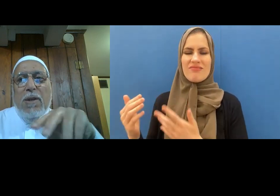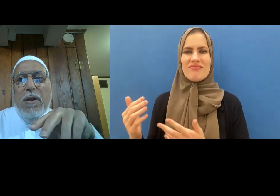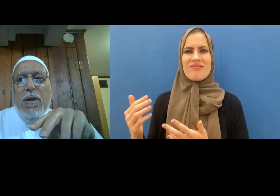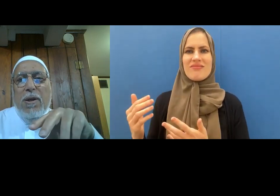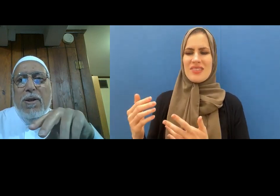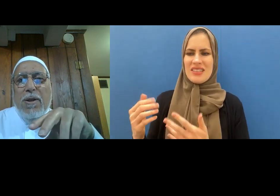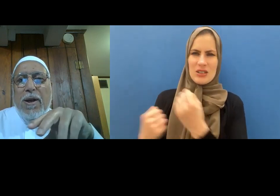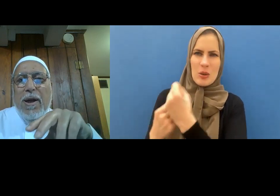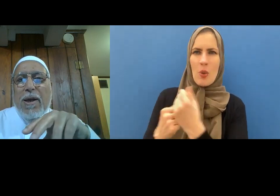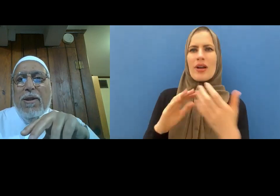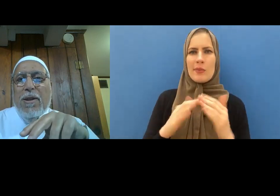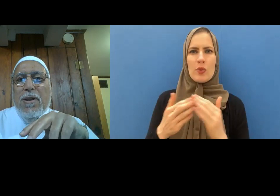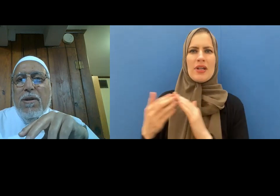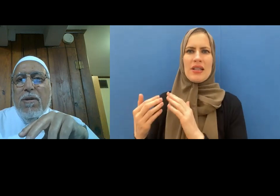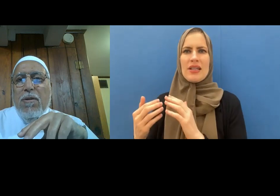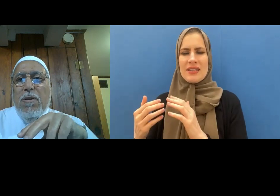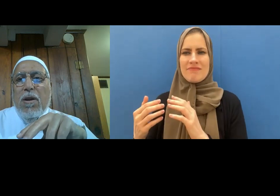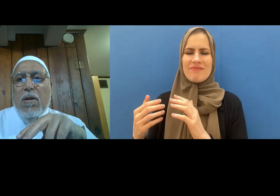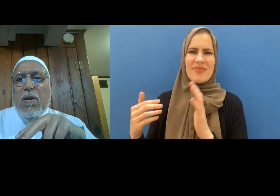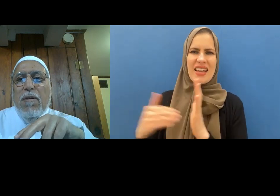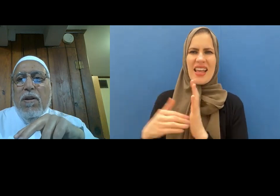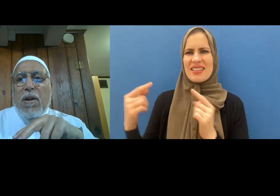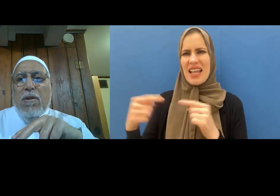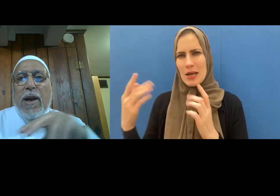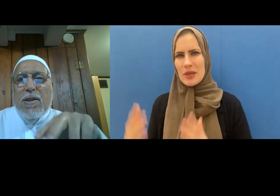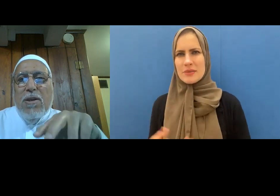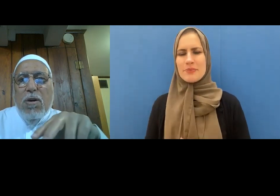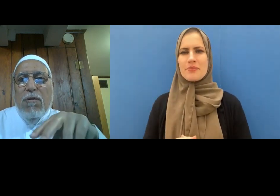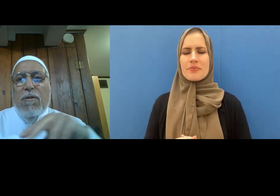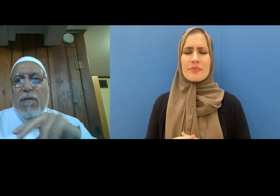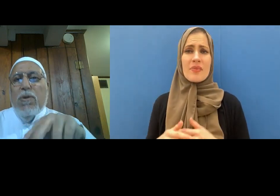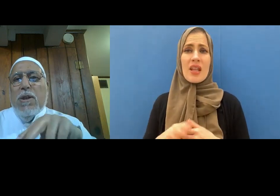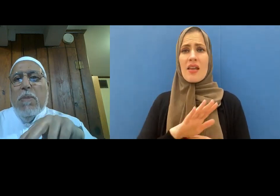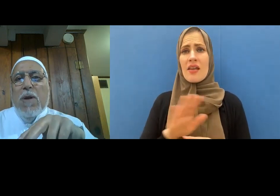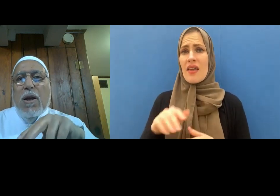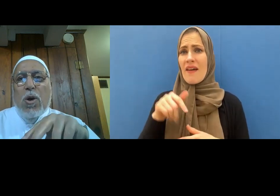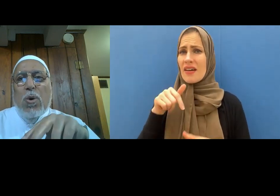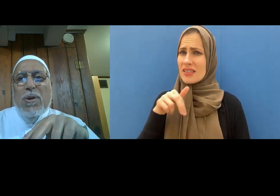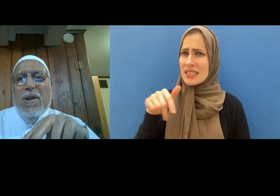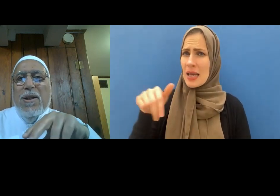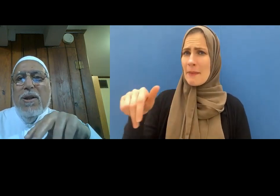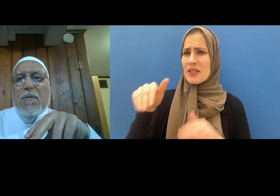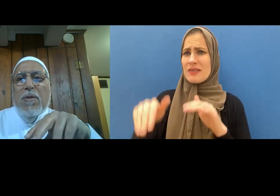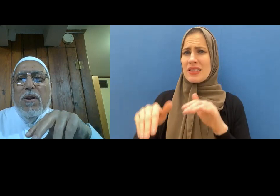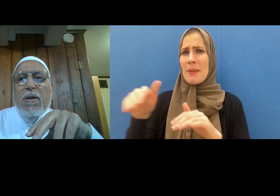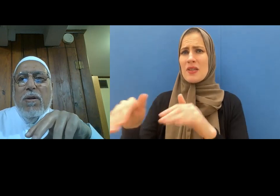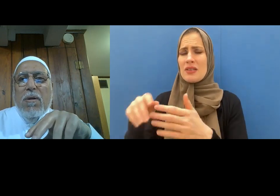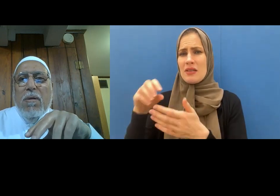are written and the traces of the footsteps are recorded,